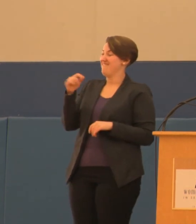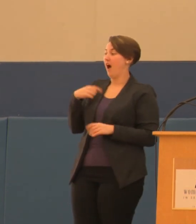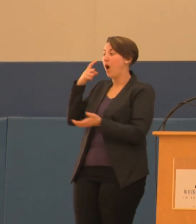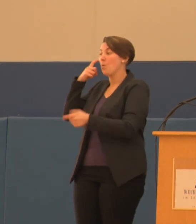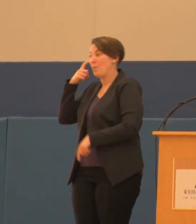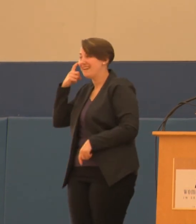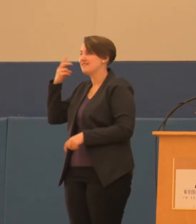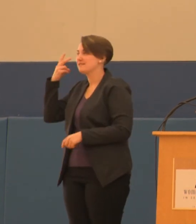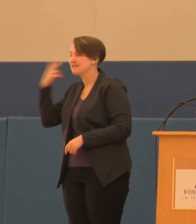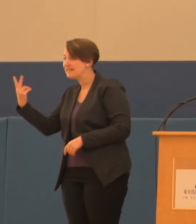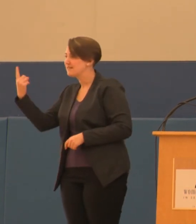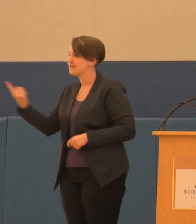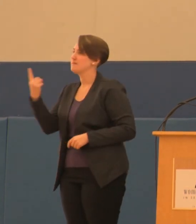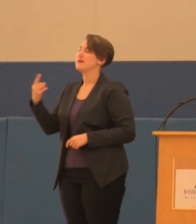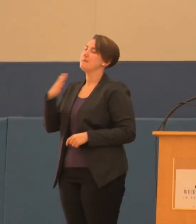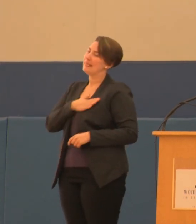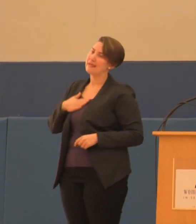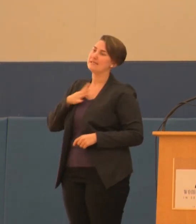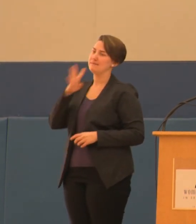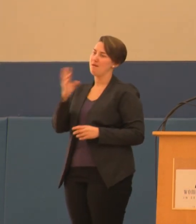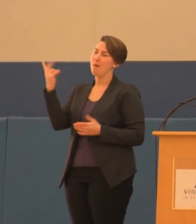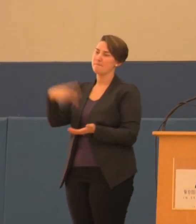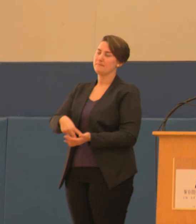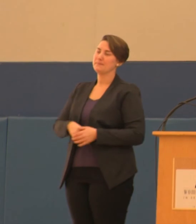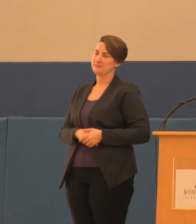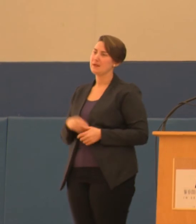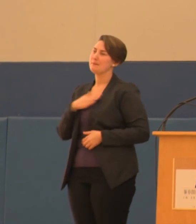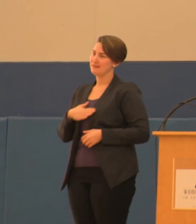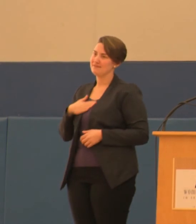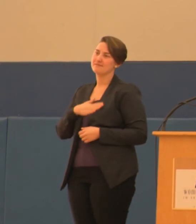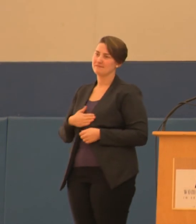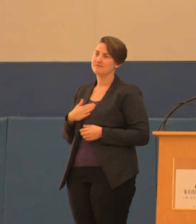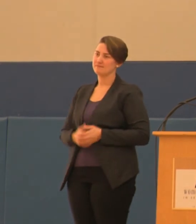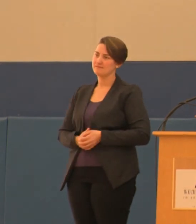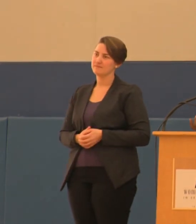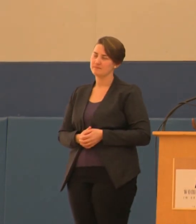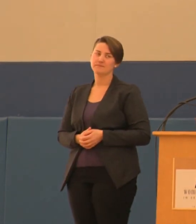going on, we have to say something. I want to speak to a lot.